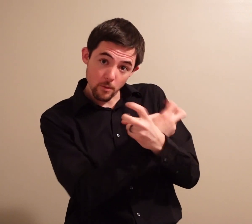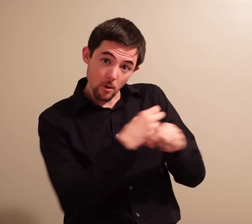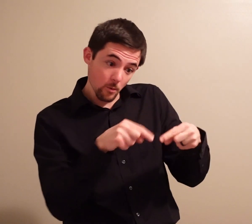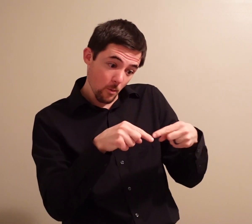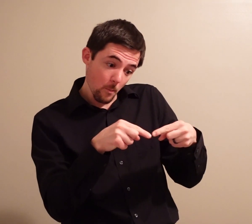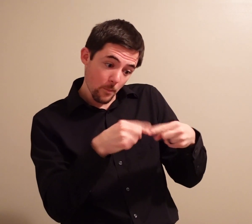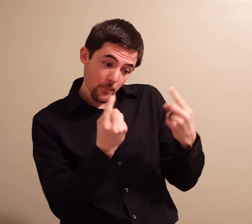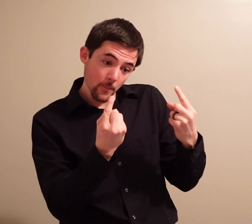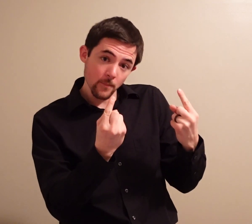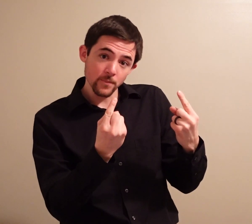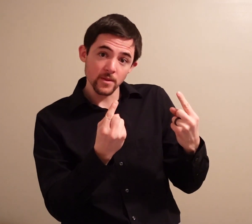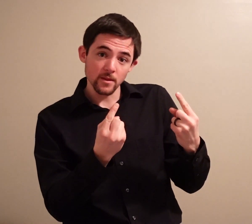bone.